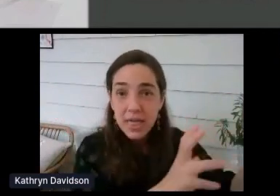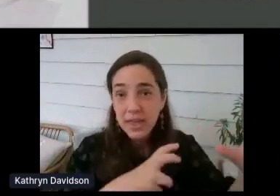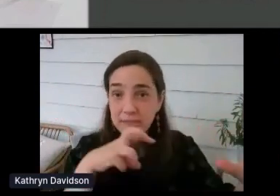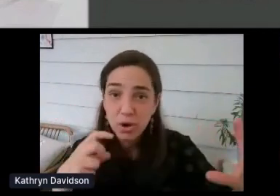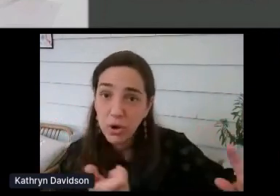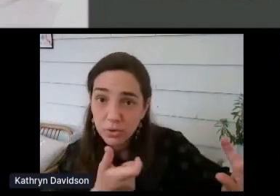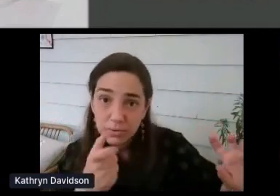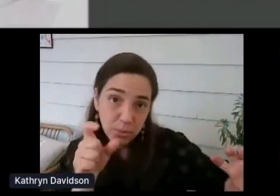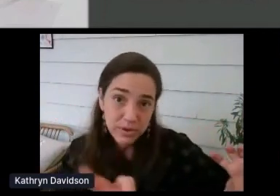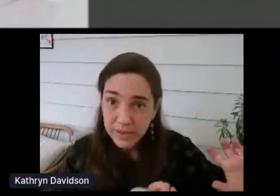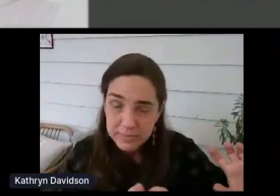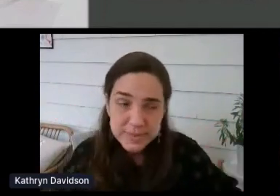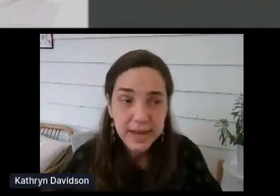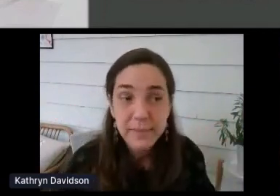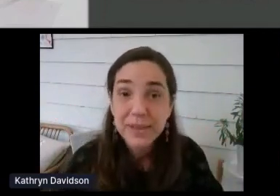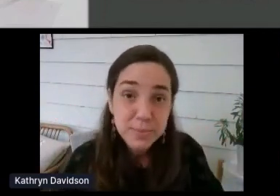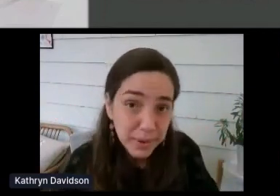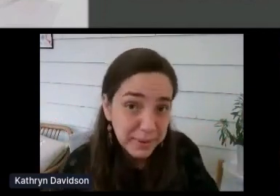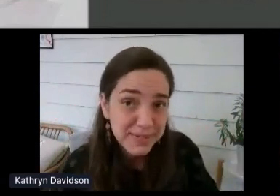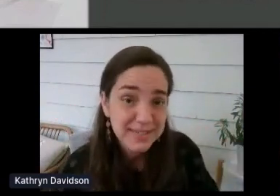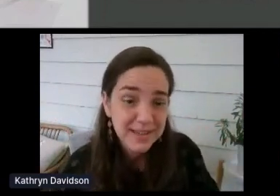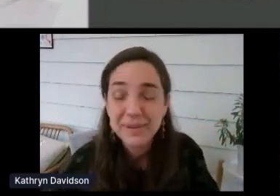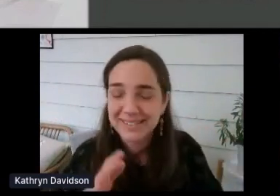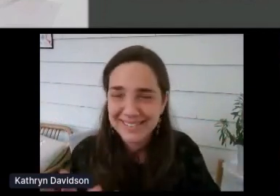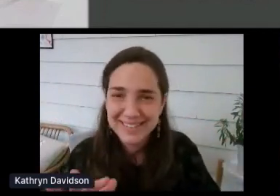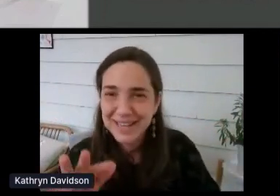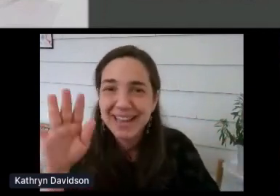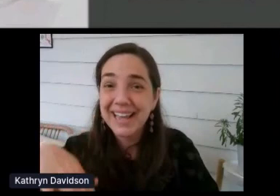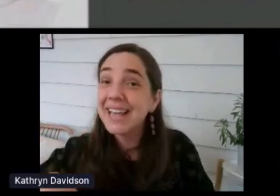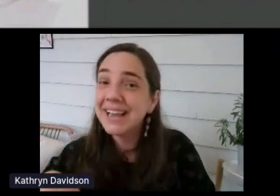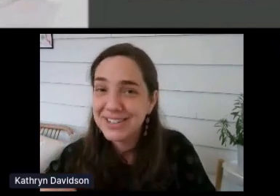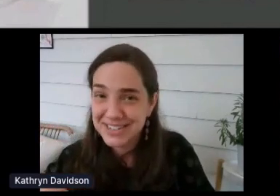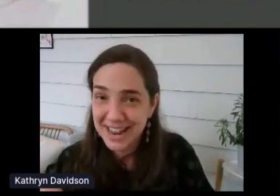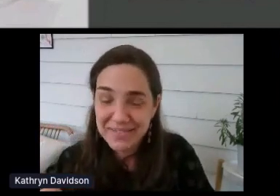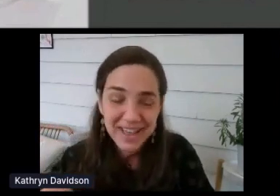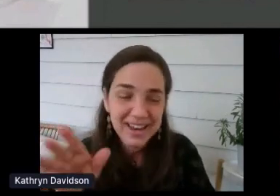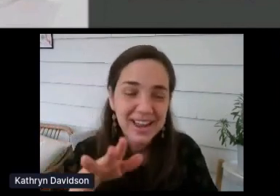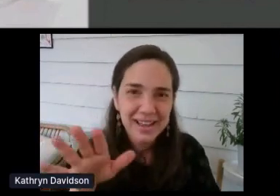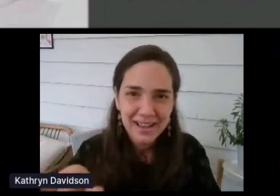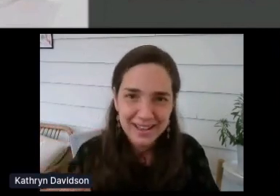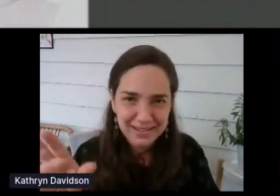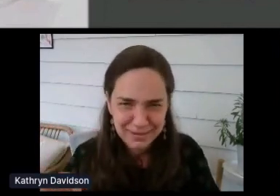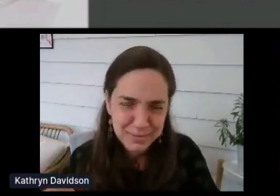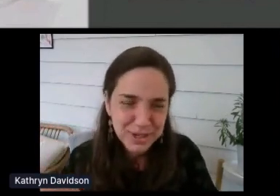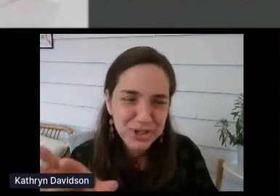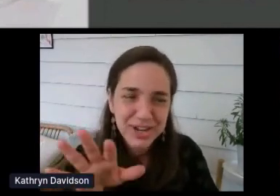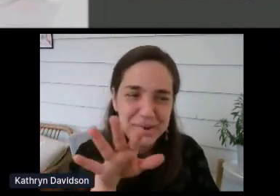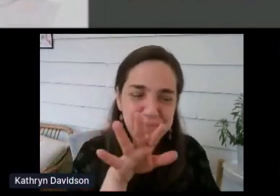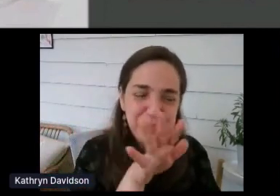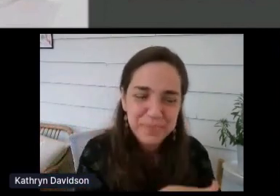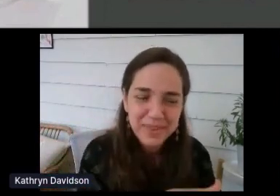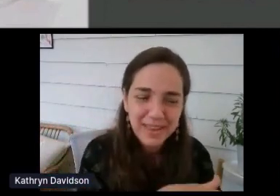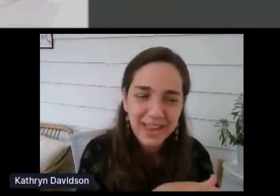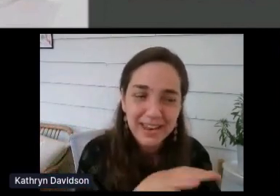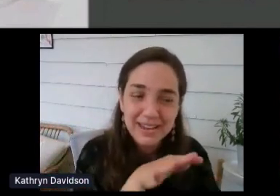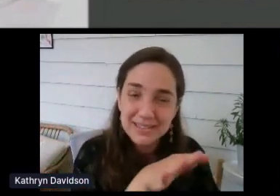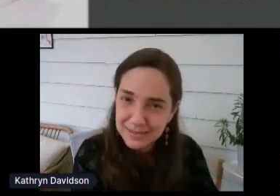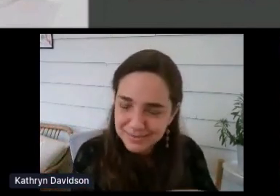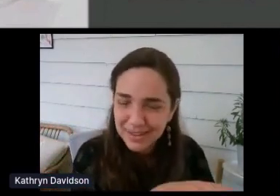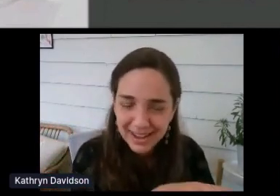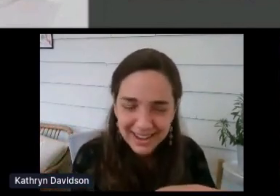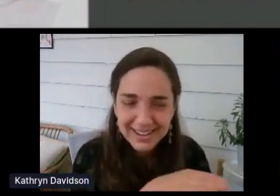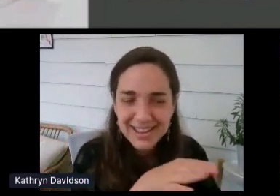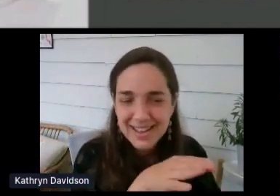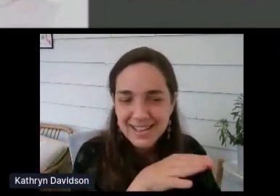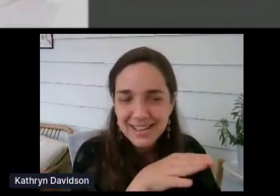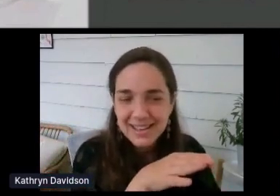classes that get their own morphemes. In spoken languages, I mean, English does not have that as much, and